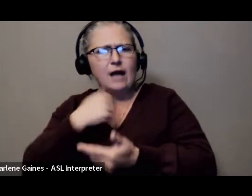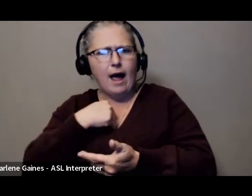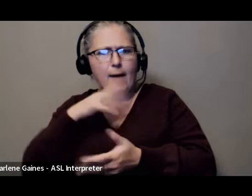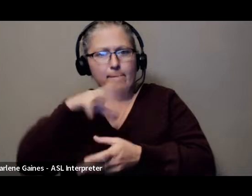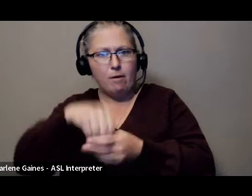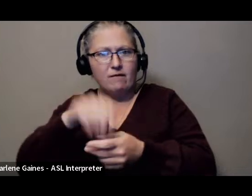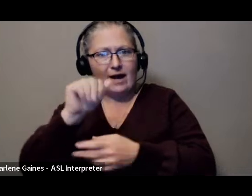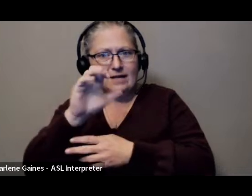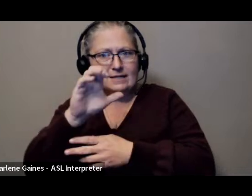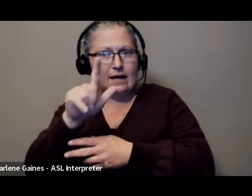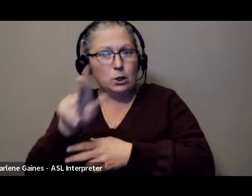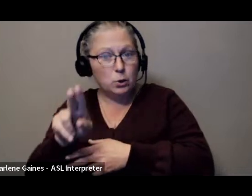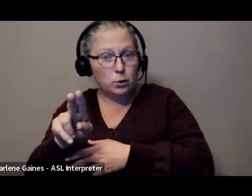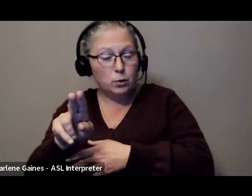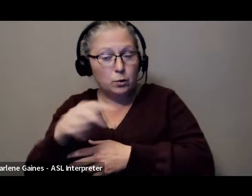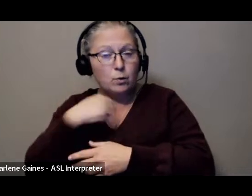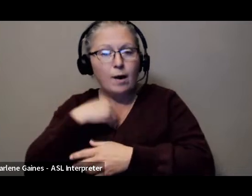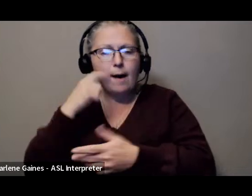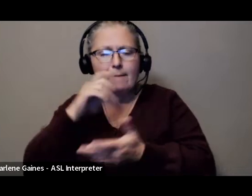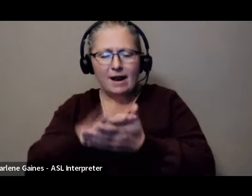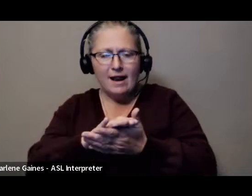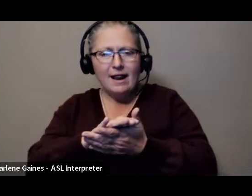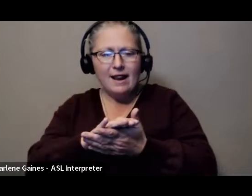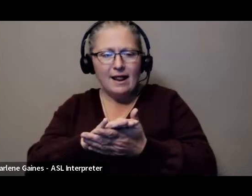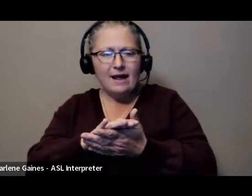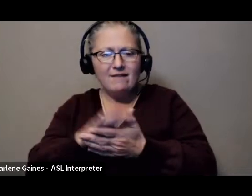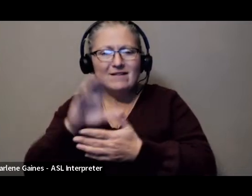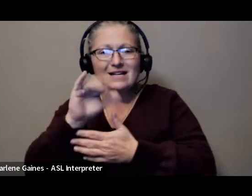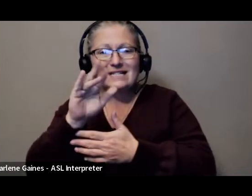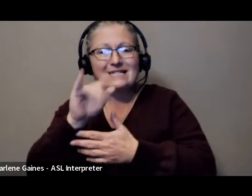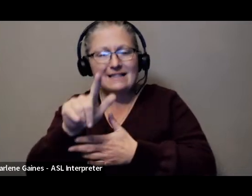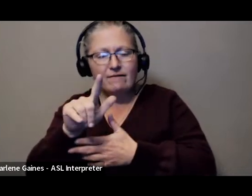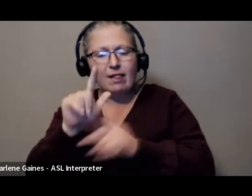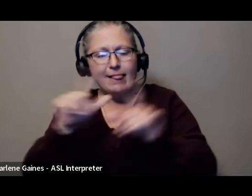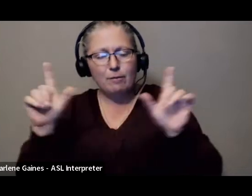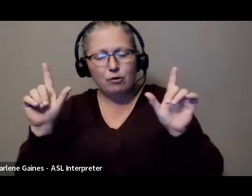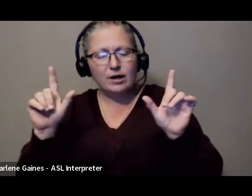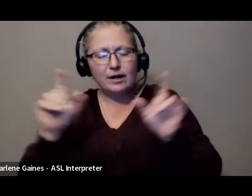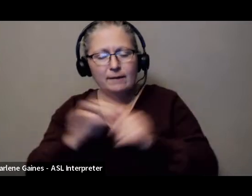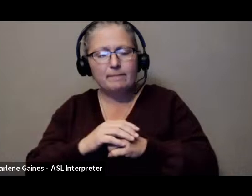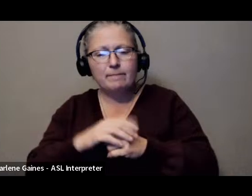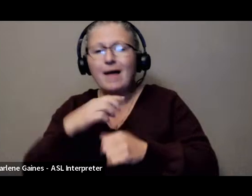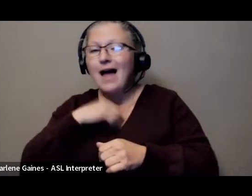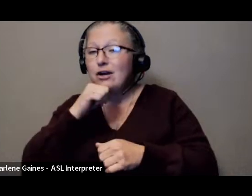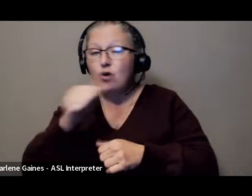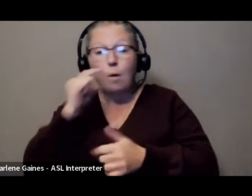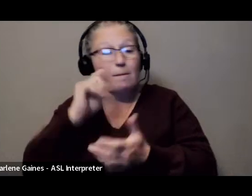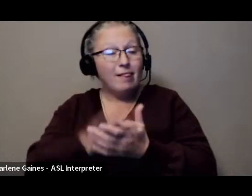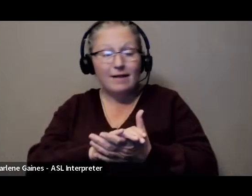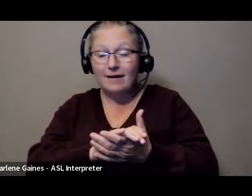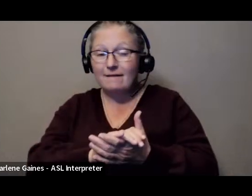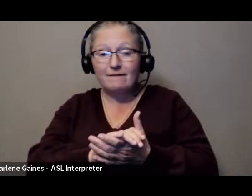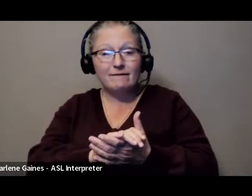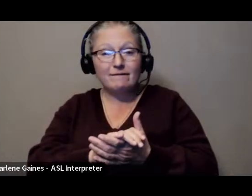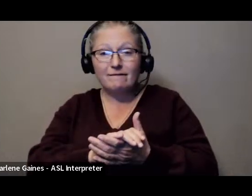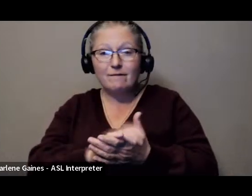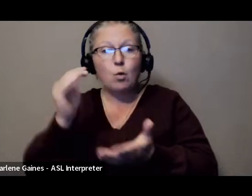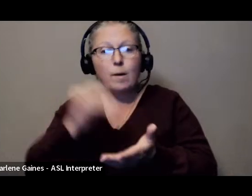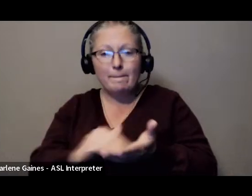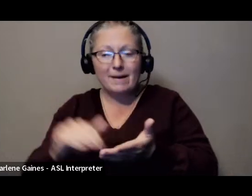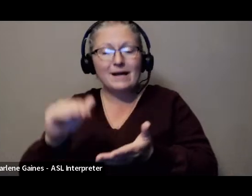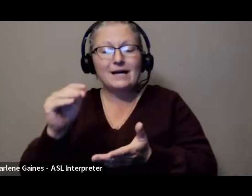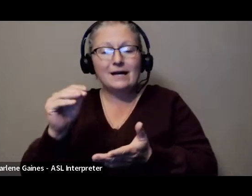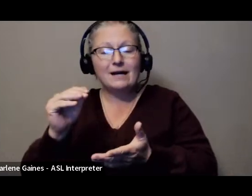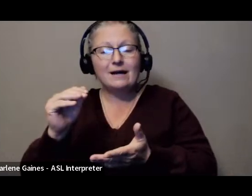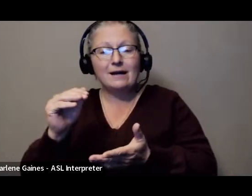of the ACLU, and I believe in civil liberties. But I don't believe in repeating